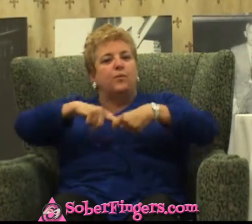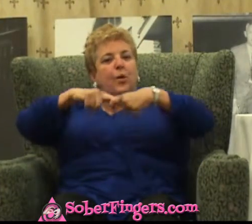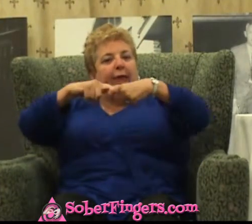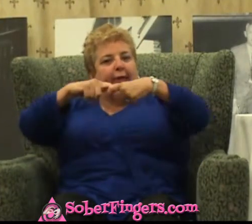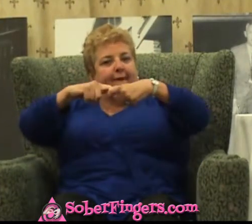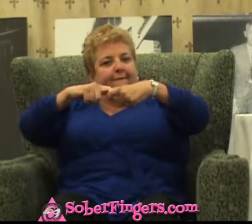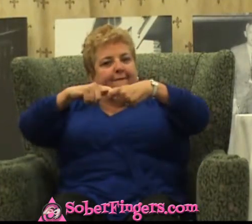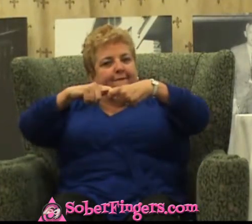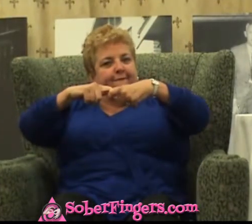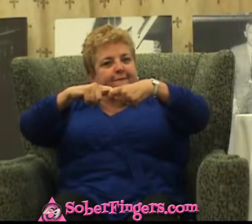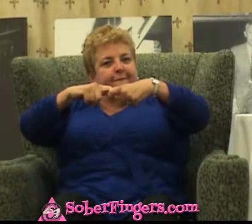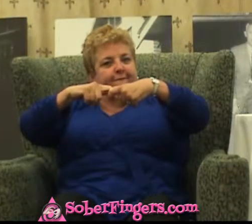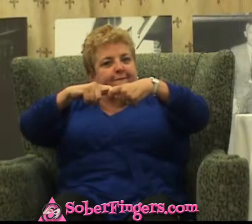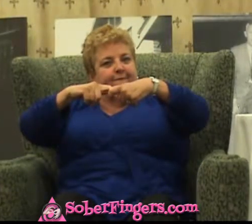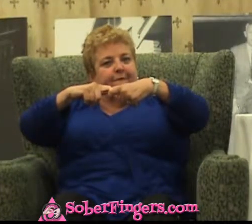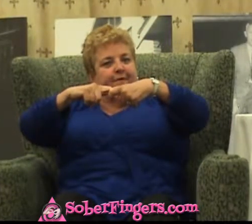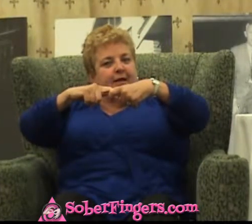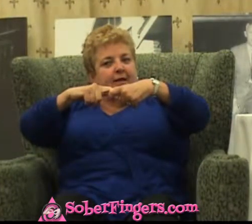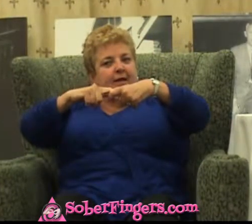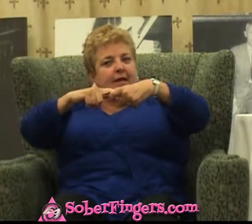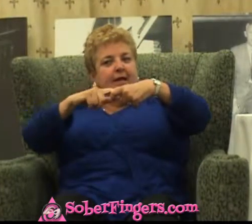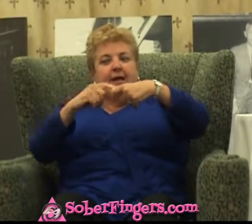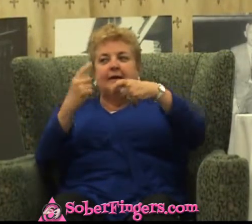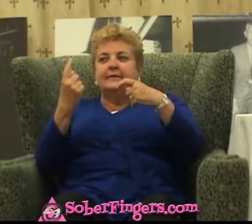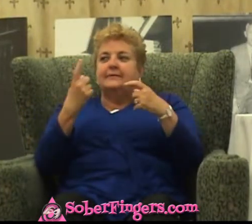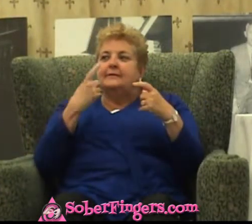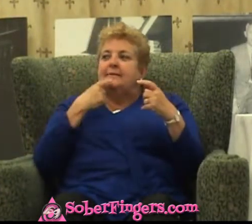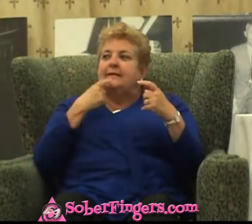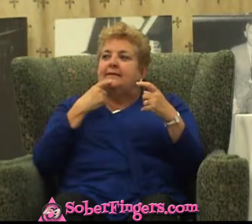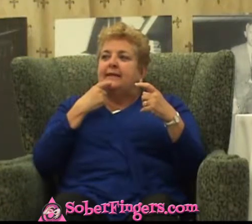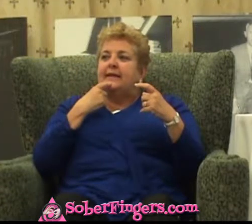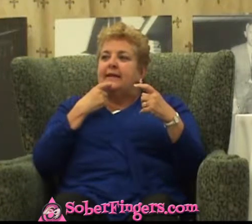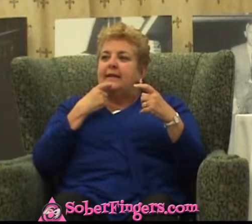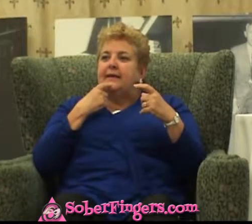at a meeting, and someone said, if you did it properly, they'd be removed. I said, like judgmentalism?